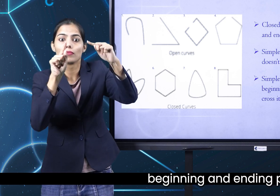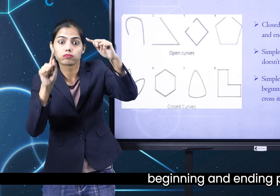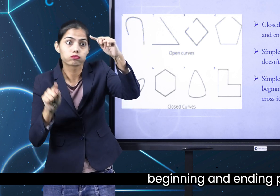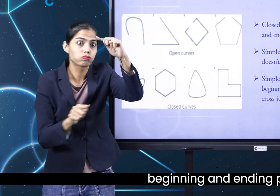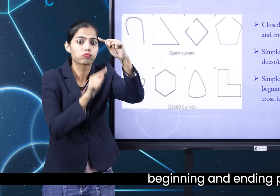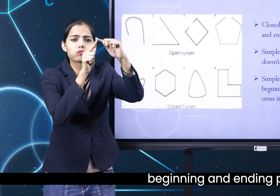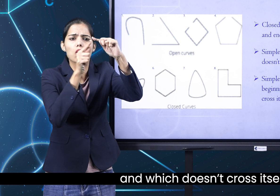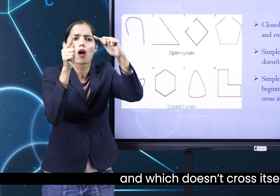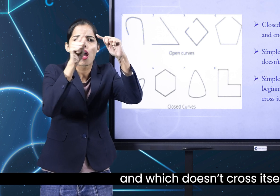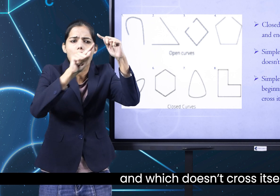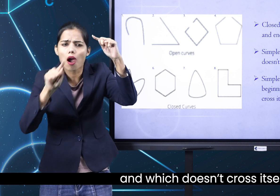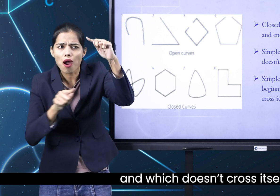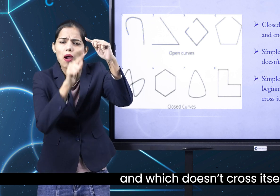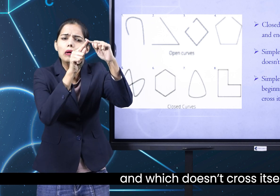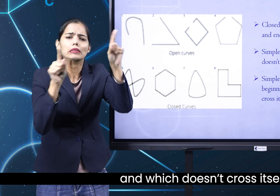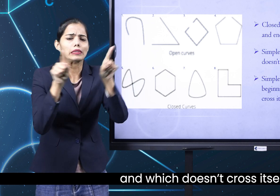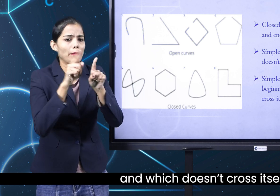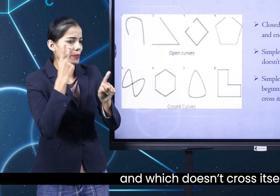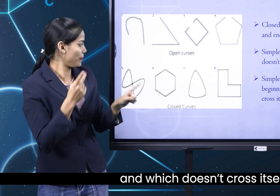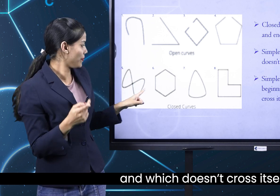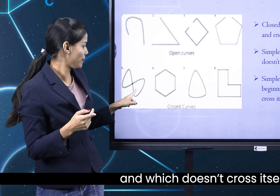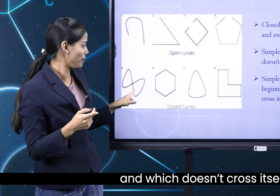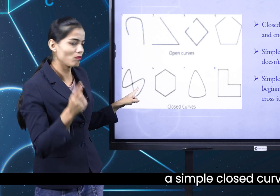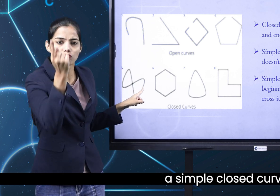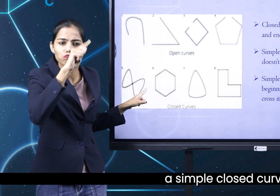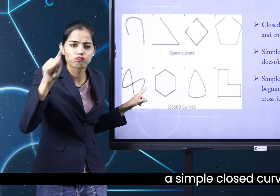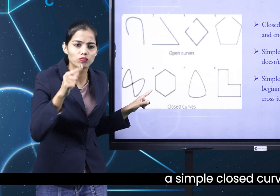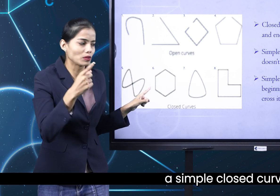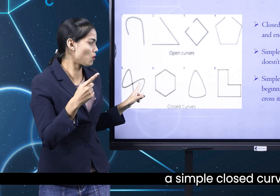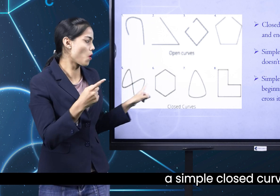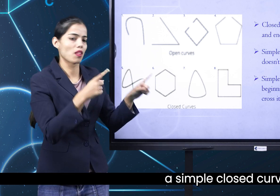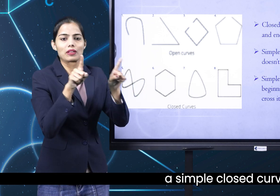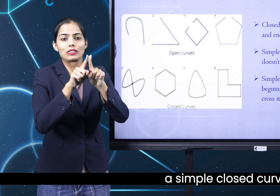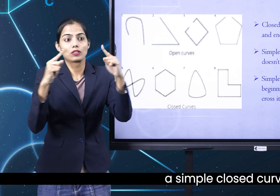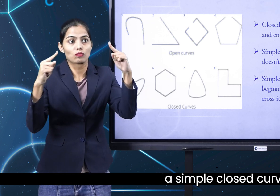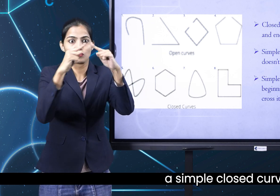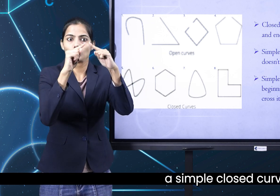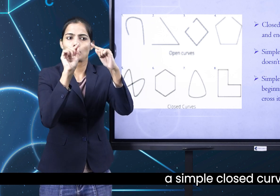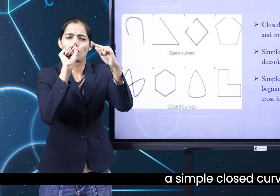point and which doesn't cross itself is called a simple closed curve.